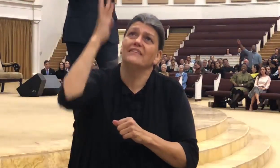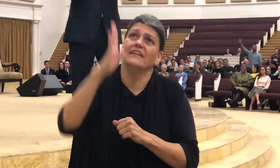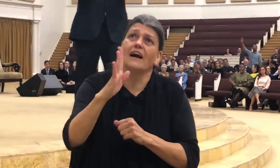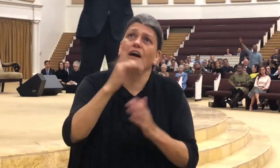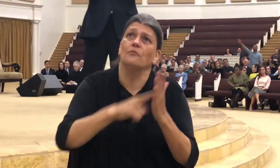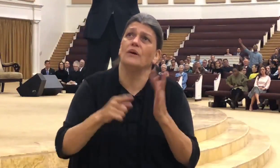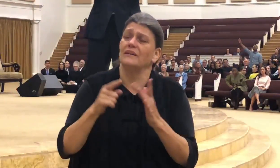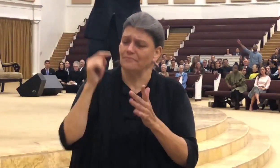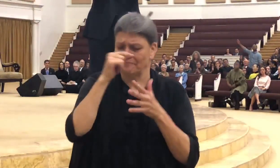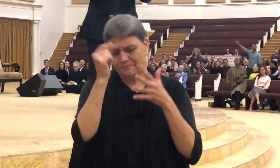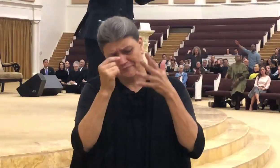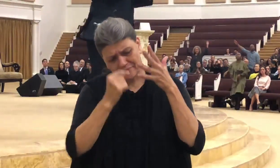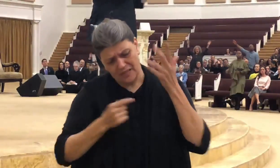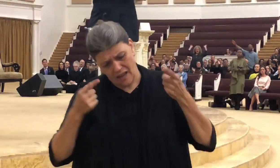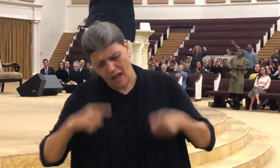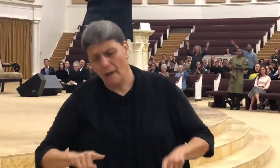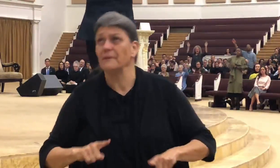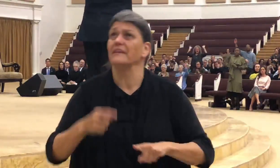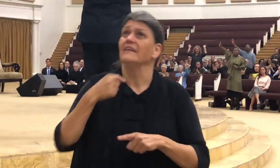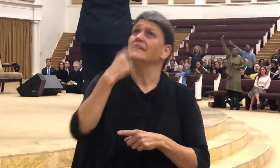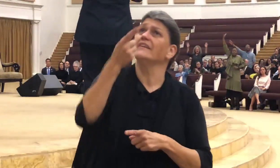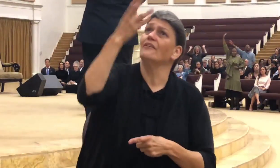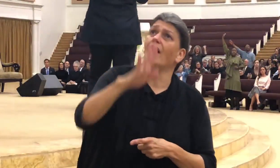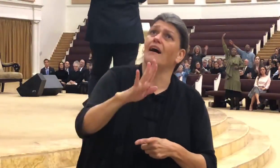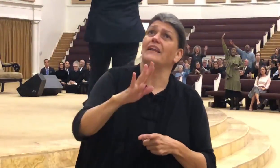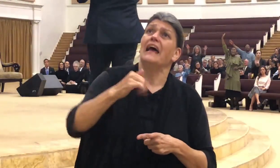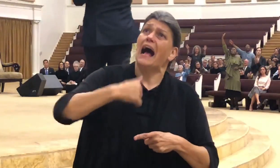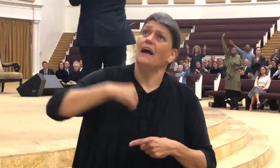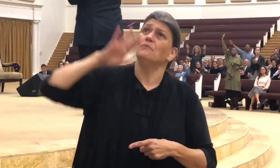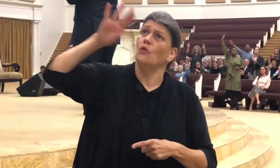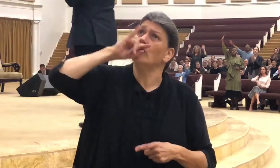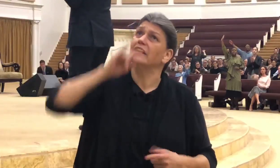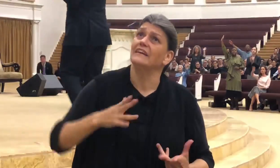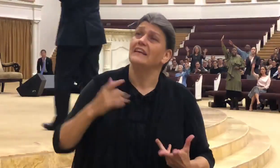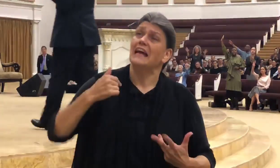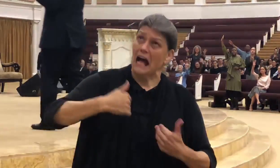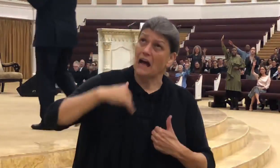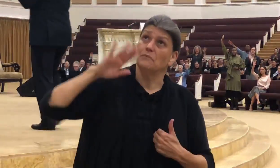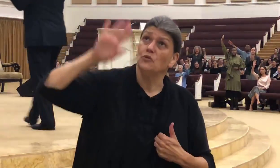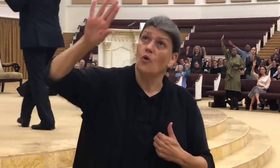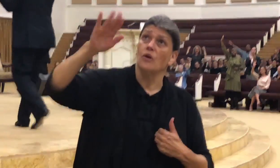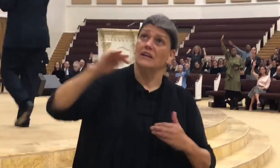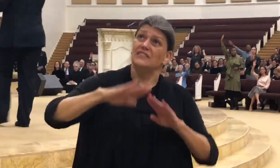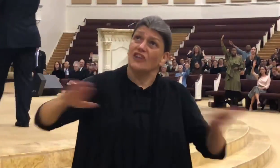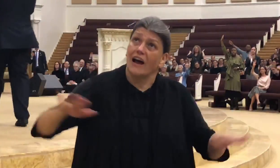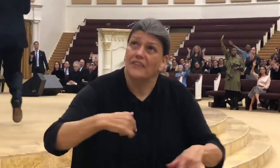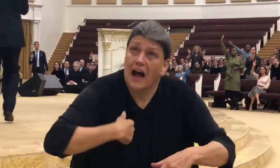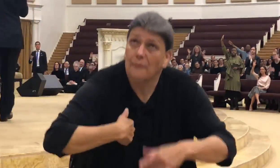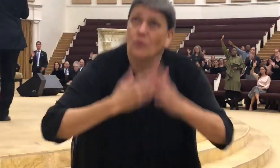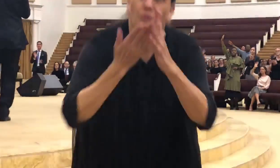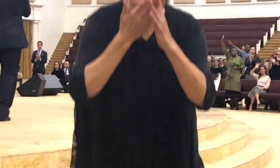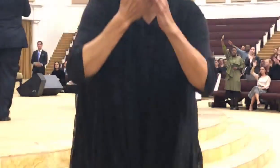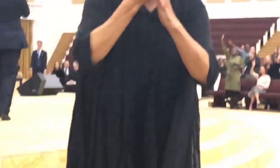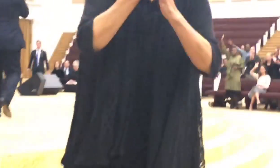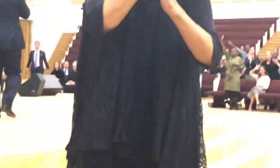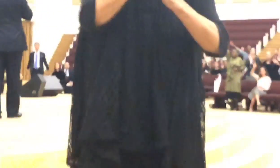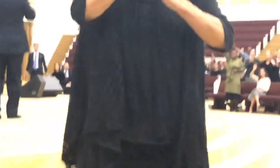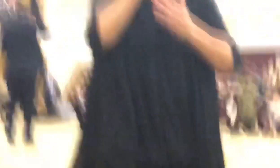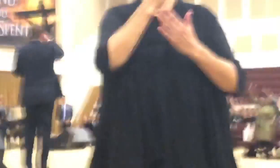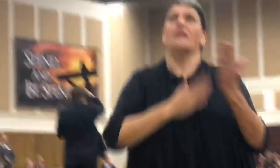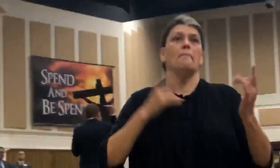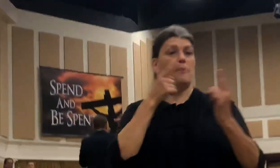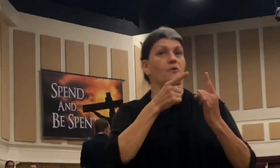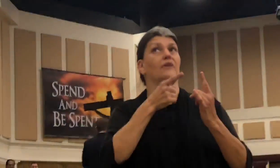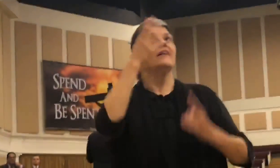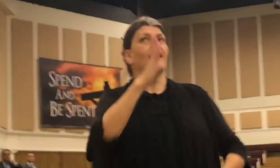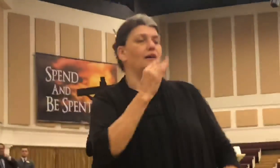been going through. You keep telling God, hey, I'm your kid. I'm your child. I've been going through this thing. At some point, he's going to